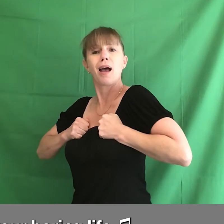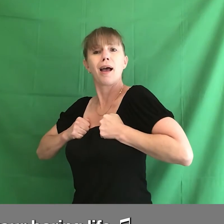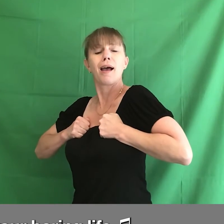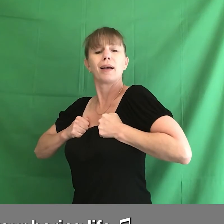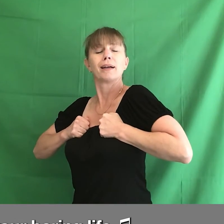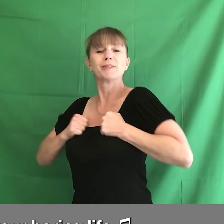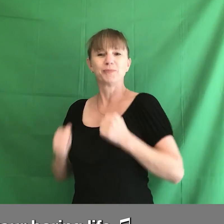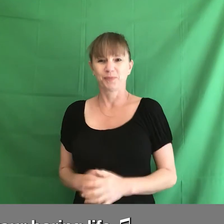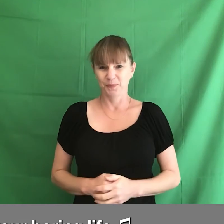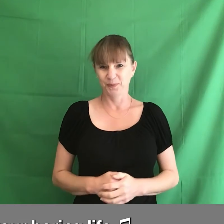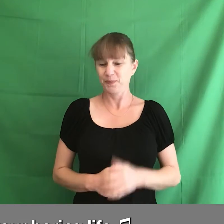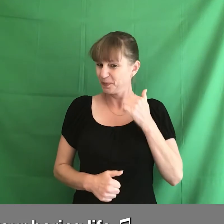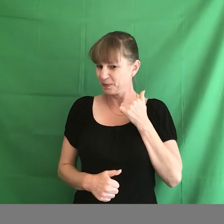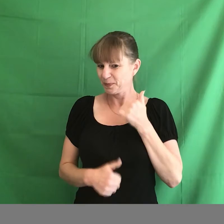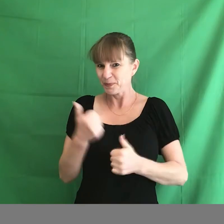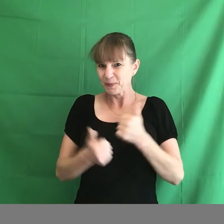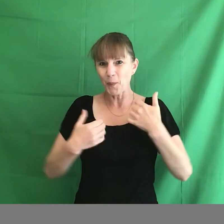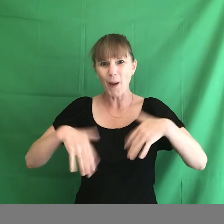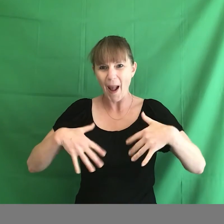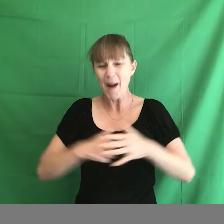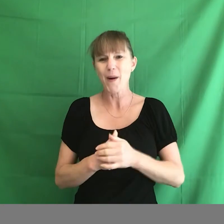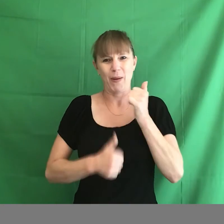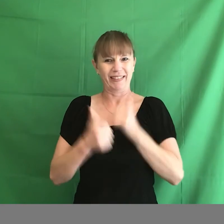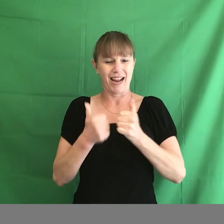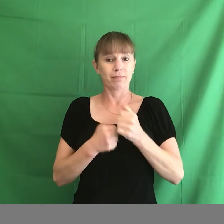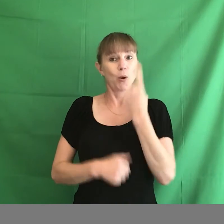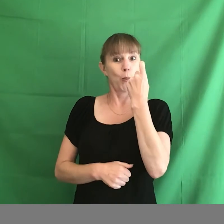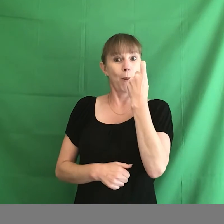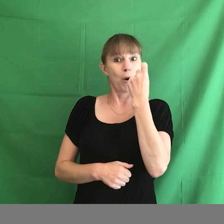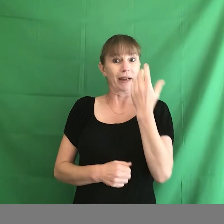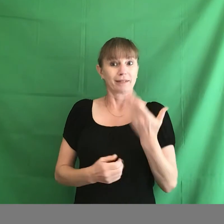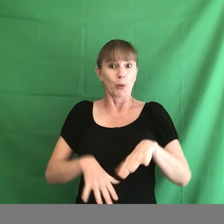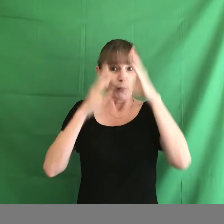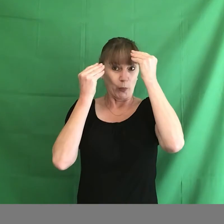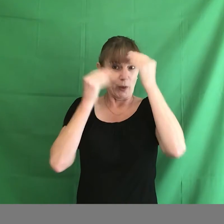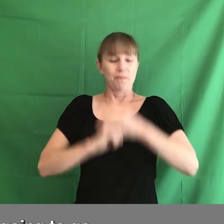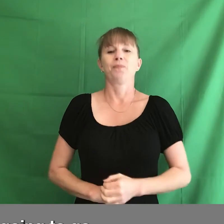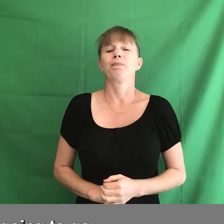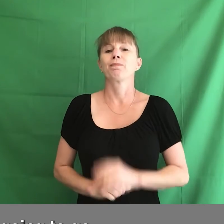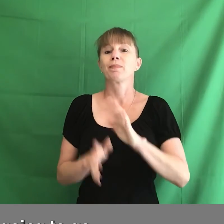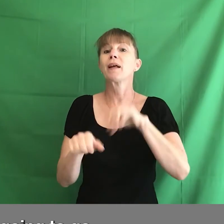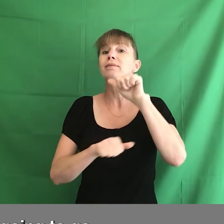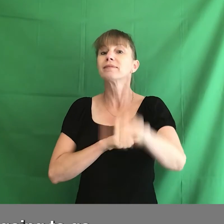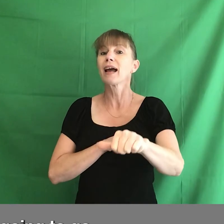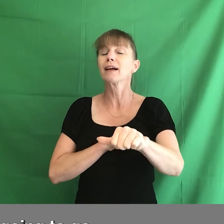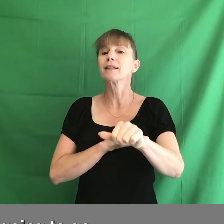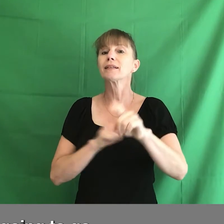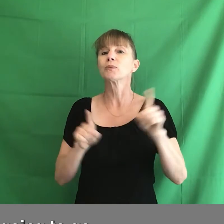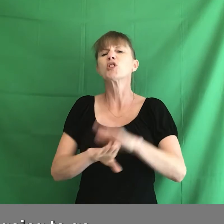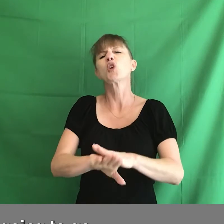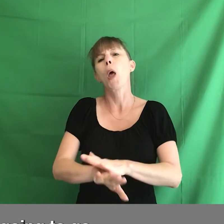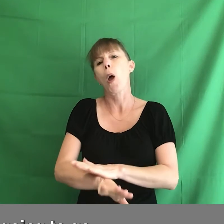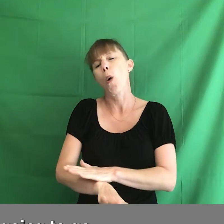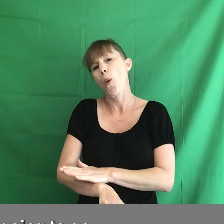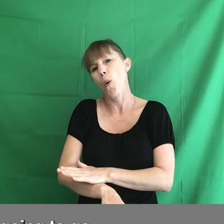to mine. Awesome, well done. We have one last little bit to learn, and the next bit we're going to go quite